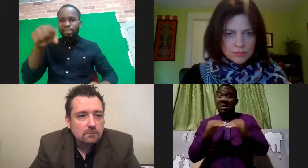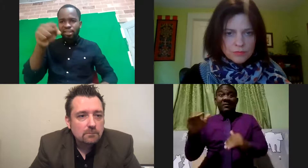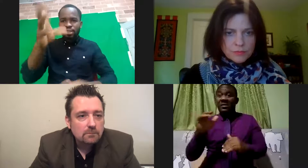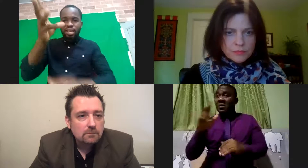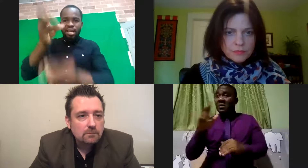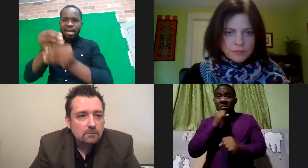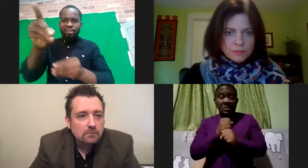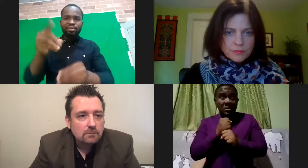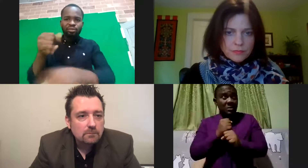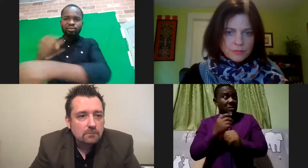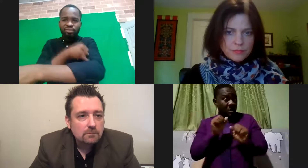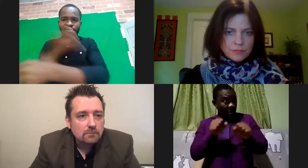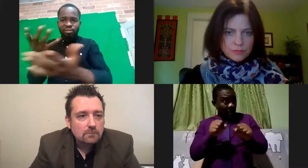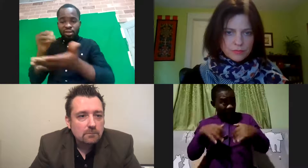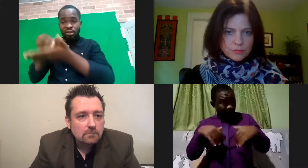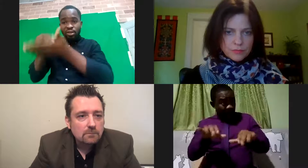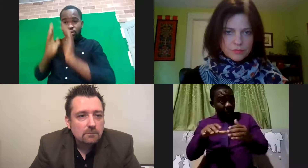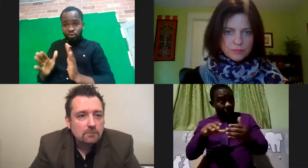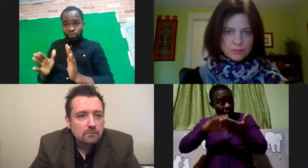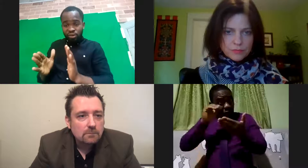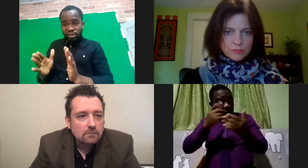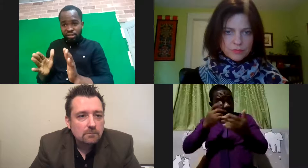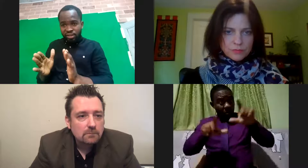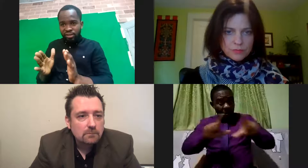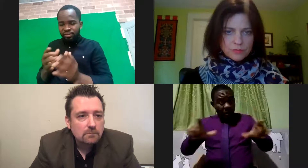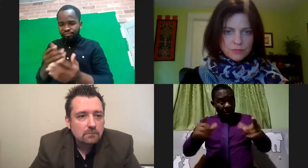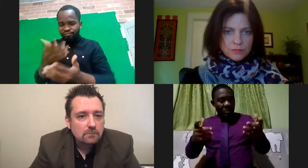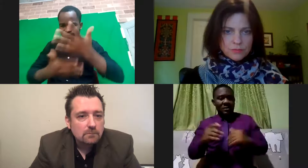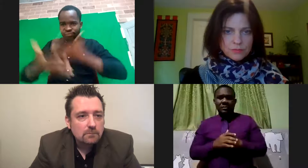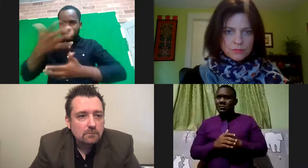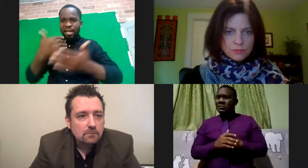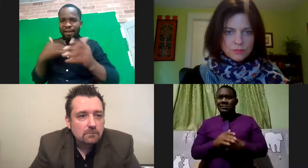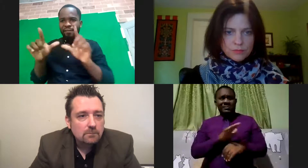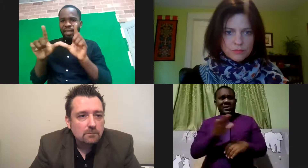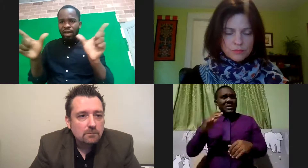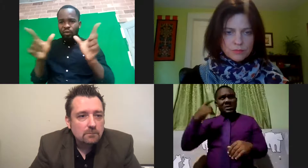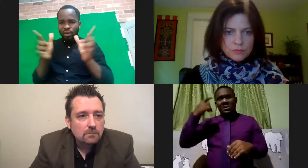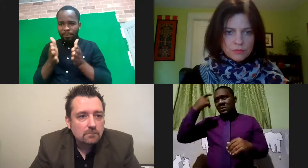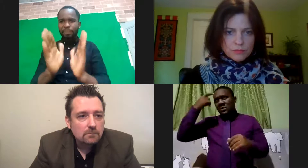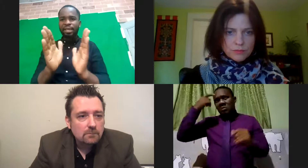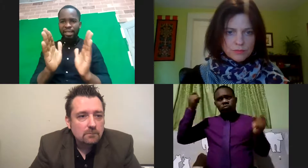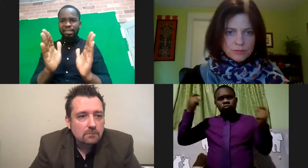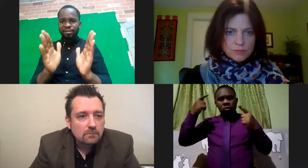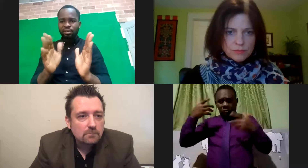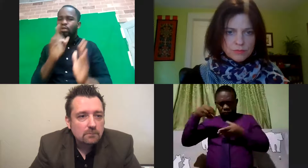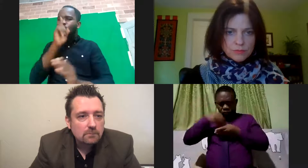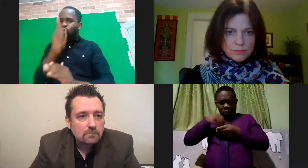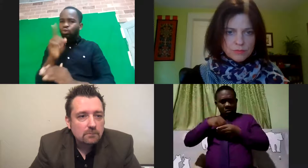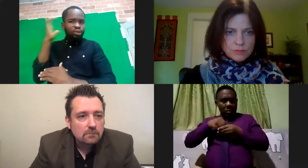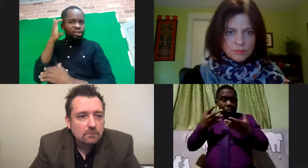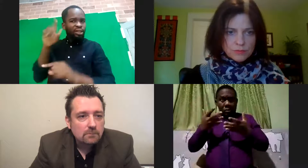because these children are pre-wired by language mechanism. although they don't hear, but they have